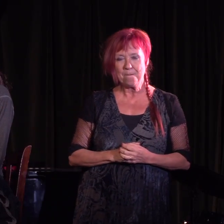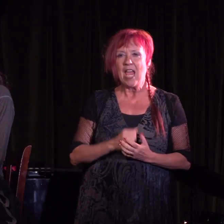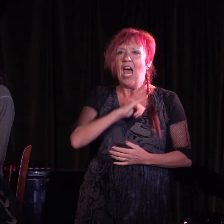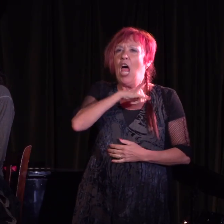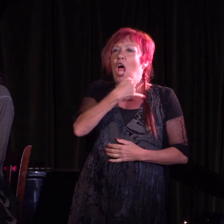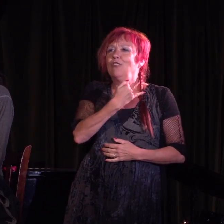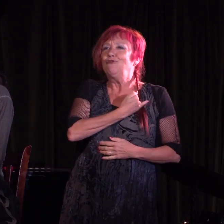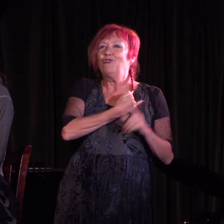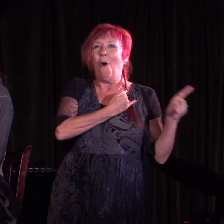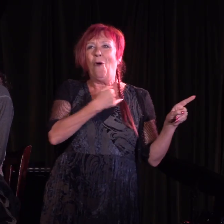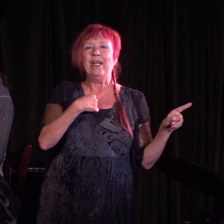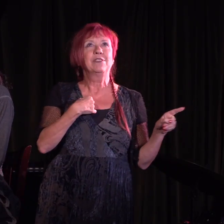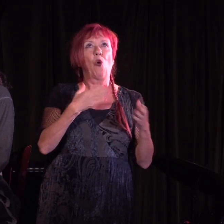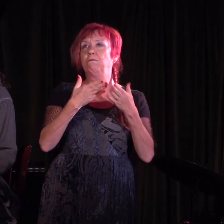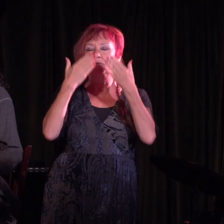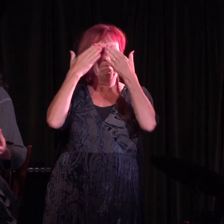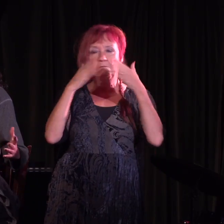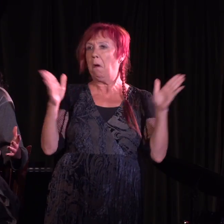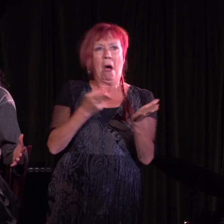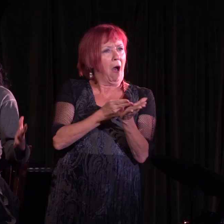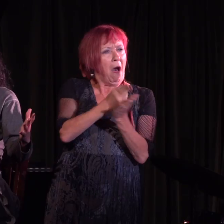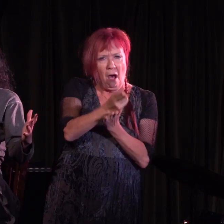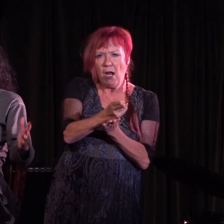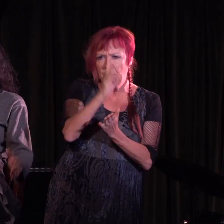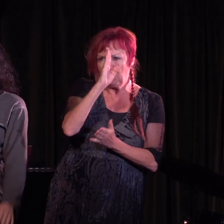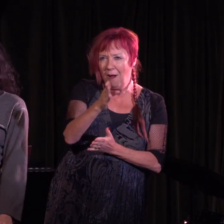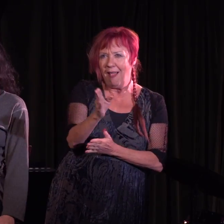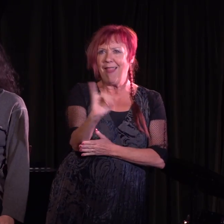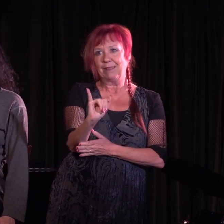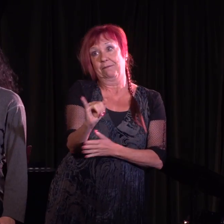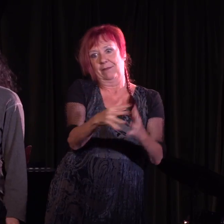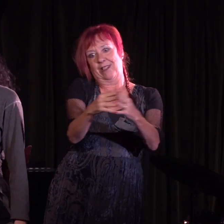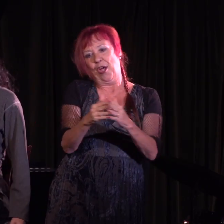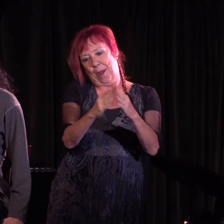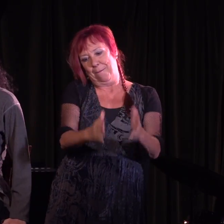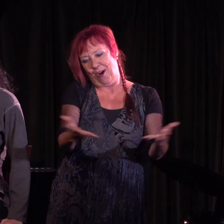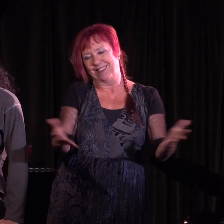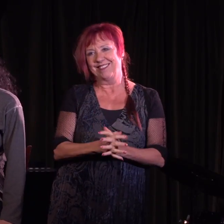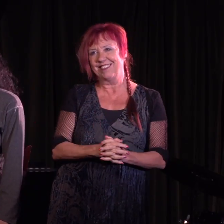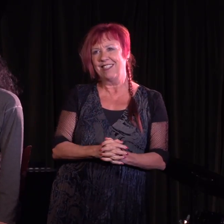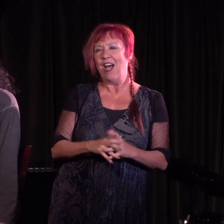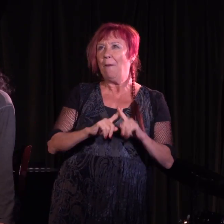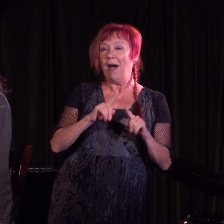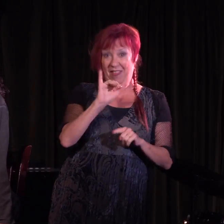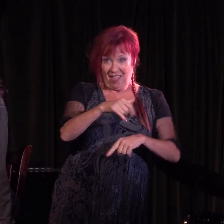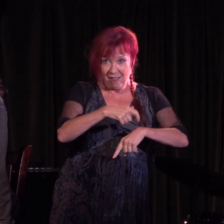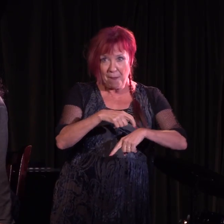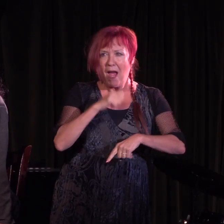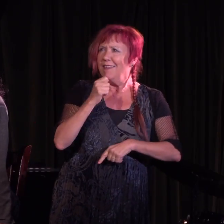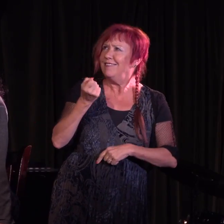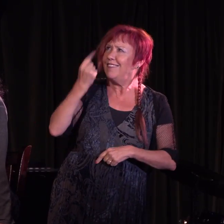Joe had that candid openness of those Americans. And I didn't realize at the